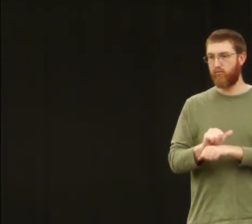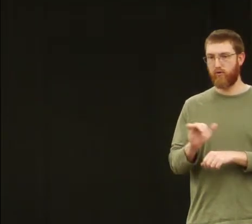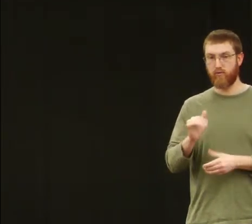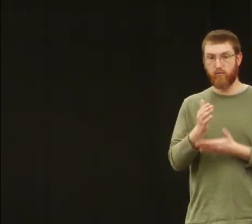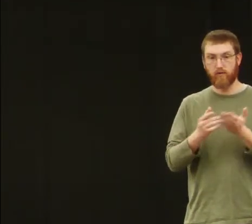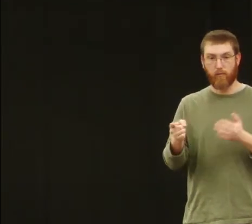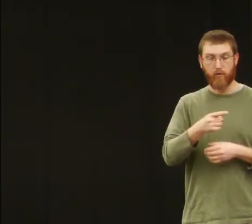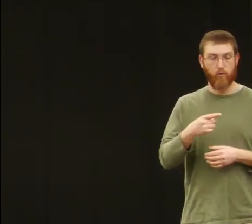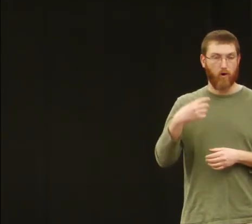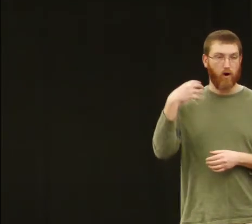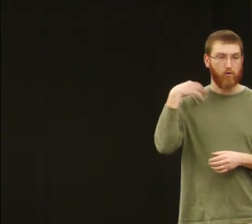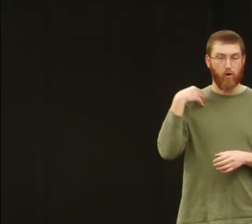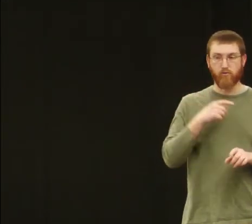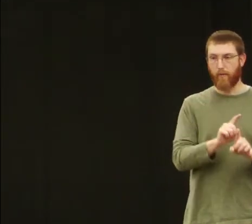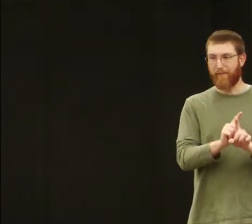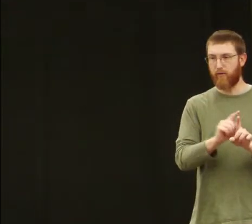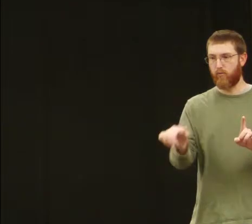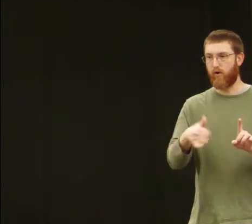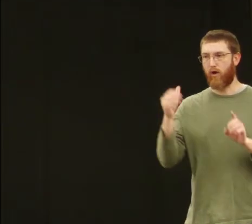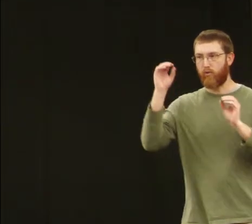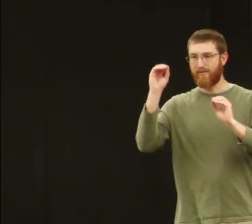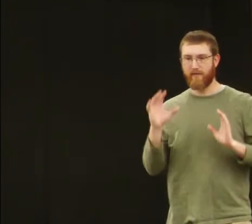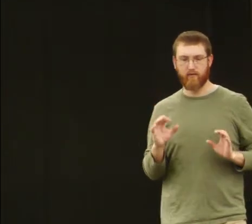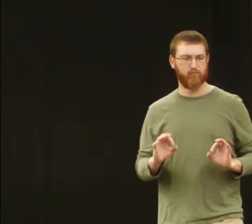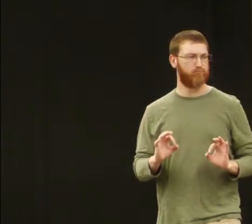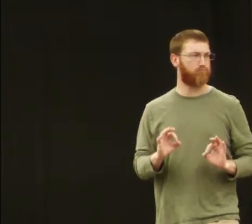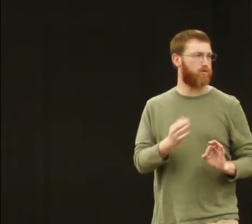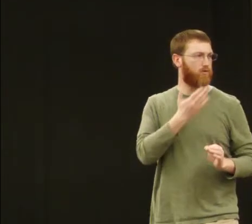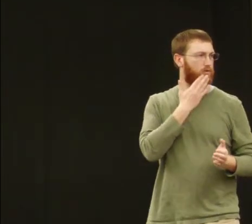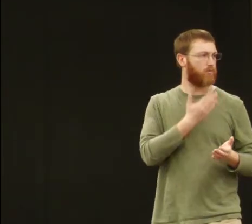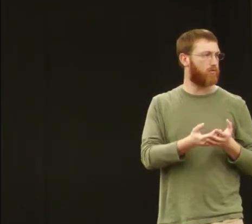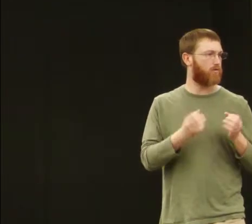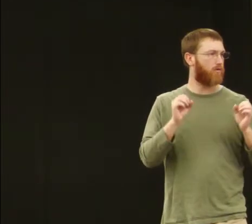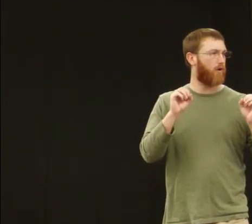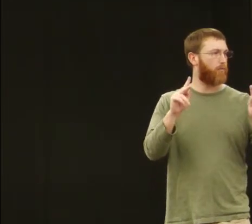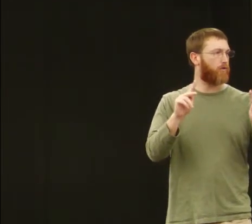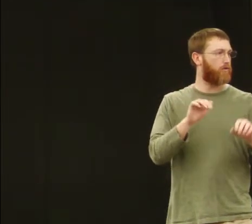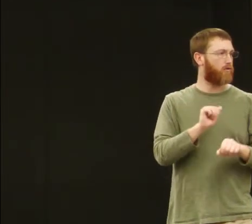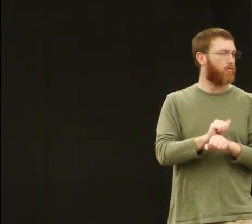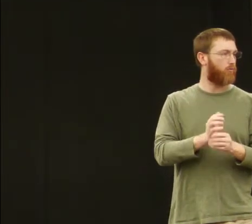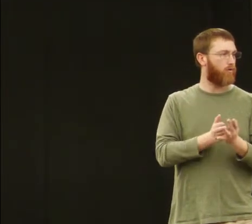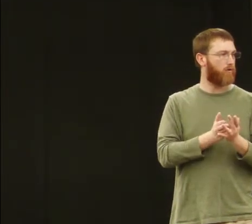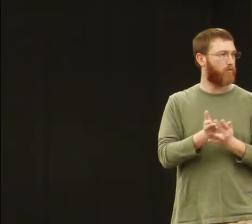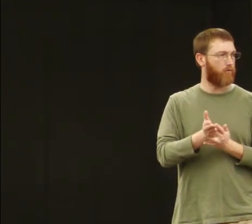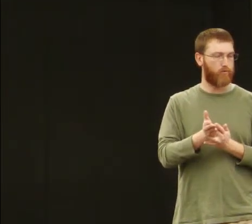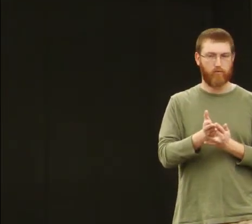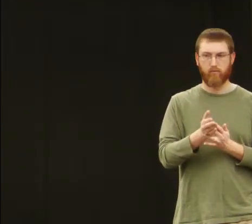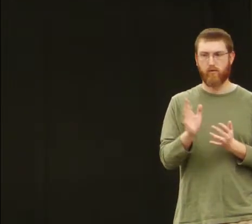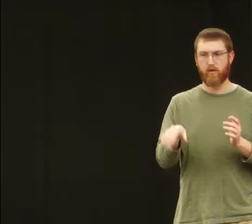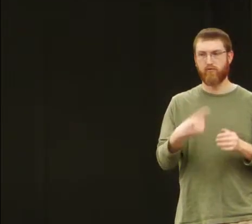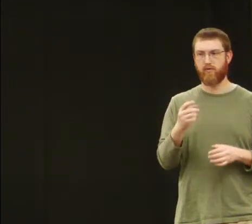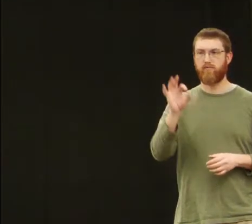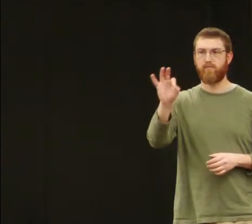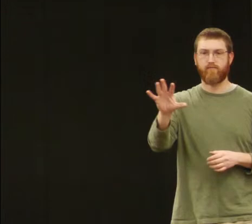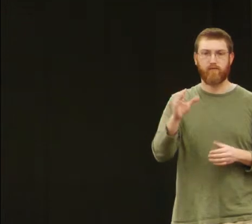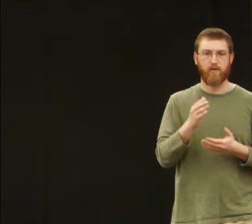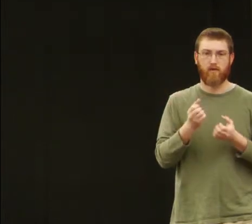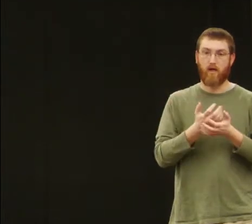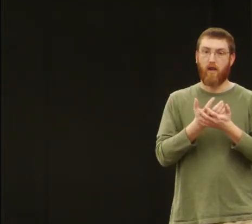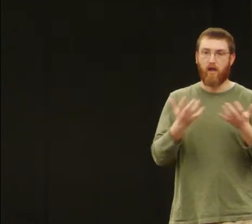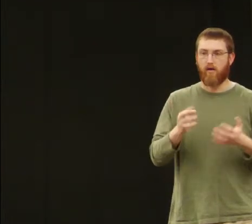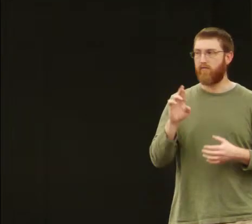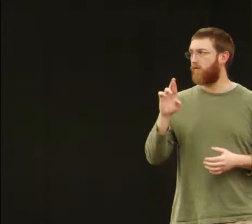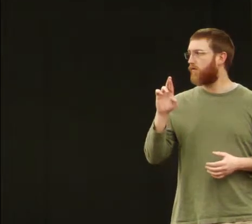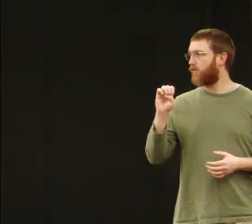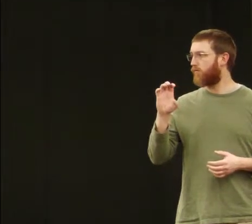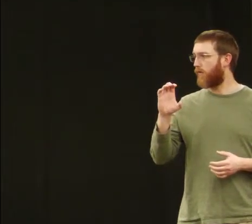that are coaching and mentoring others too. This would be a great opportunity to work through it. I just wanted to there's been a lot of record reviews